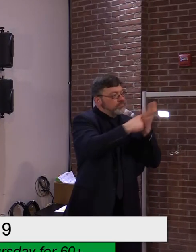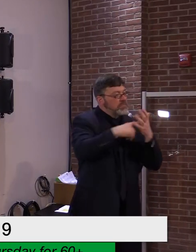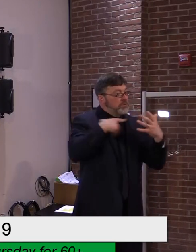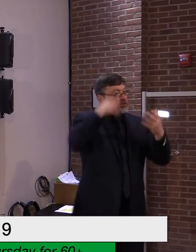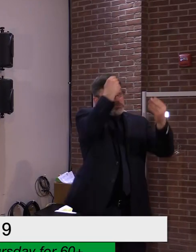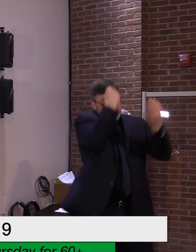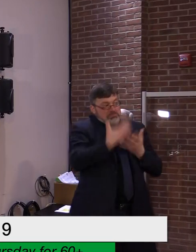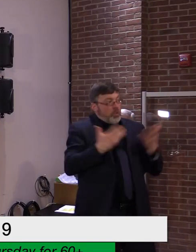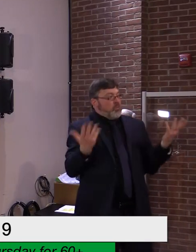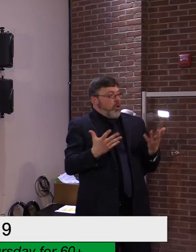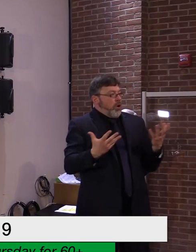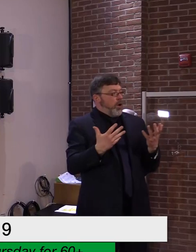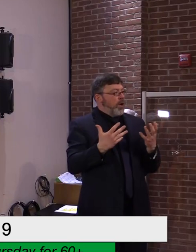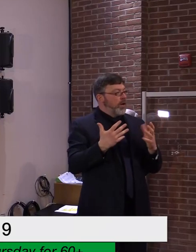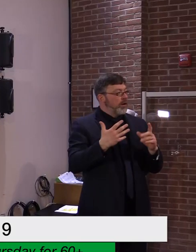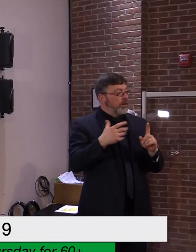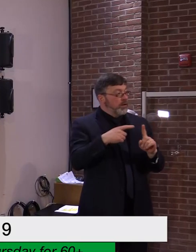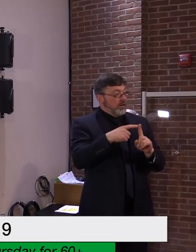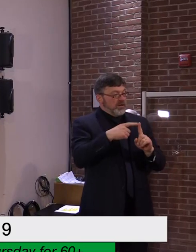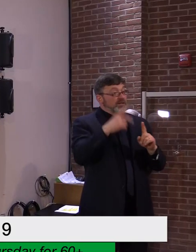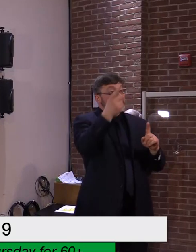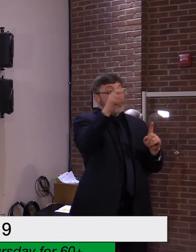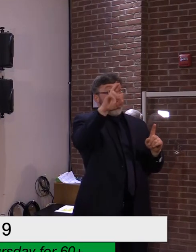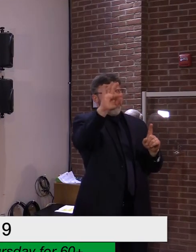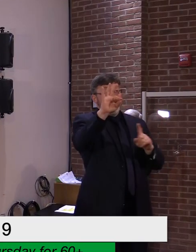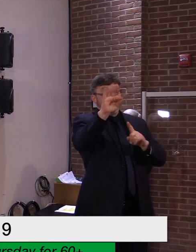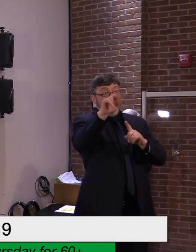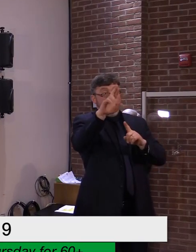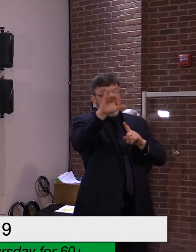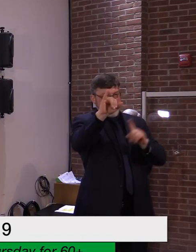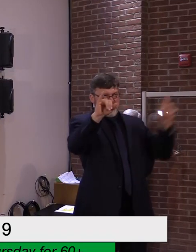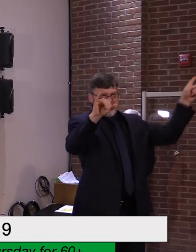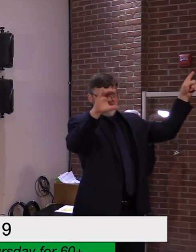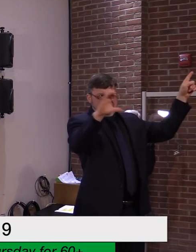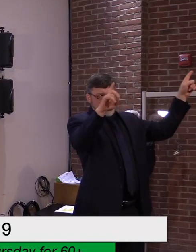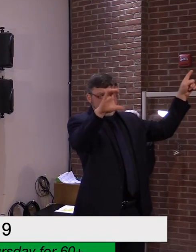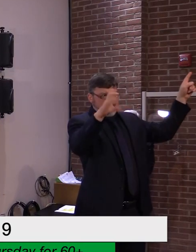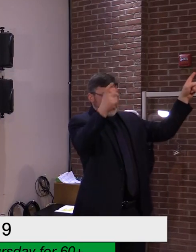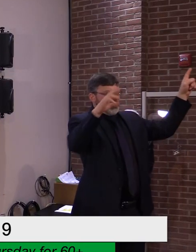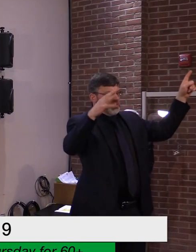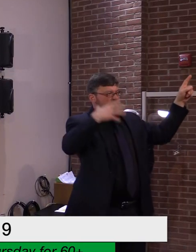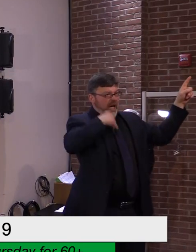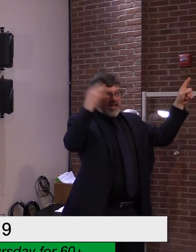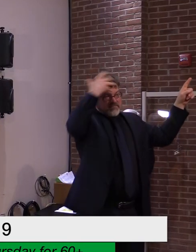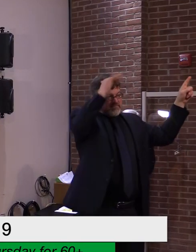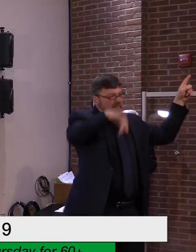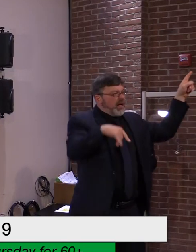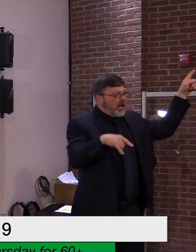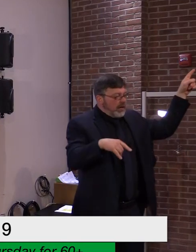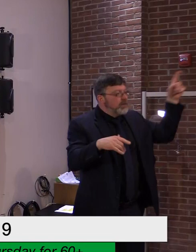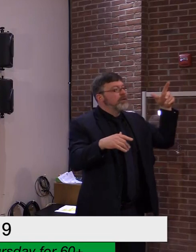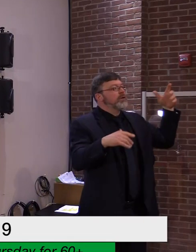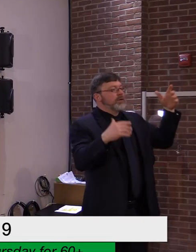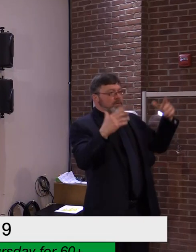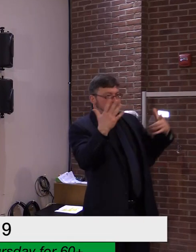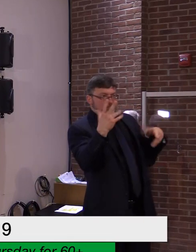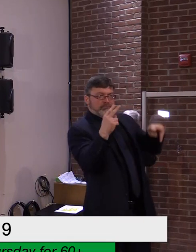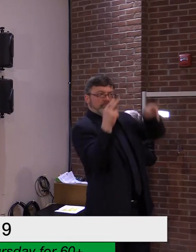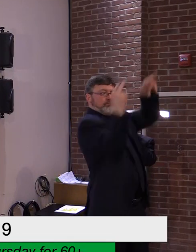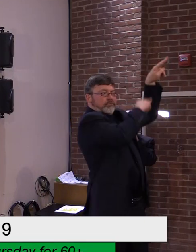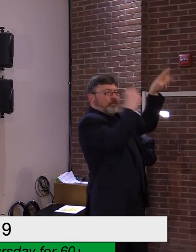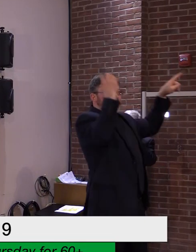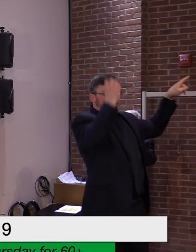update from Dr. Fauci on a few items. He discussed that they're watching Europe closely as they're seeing a